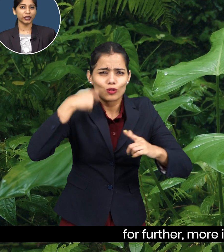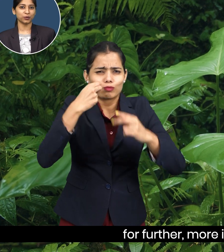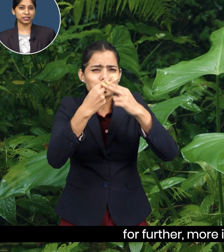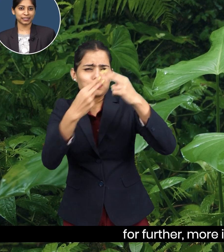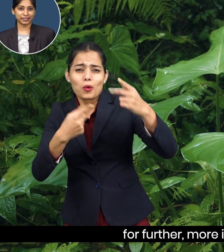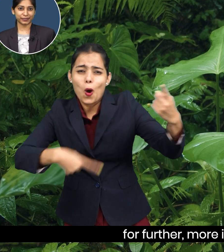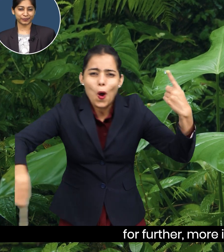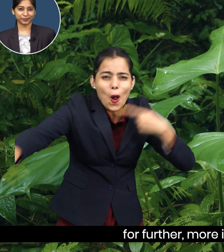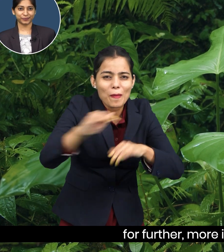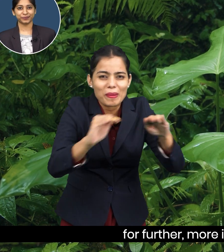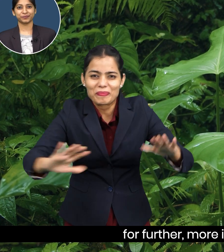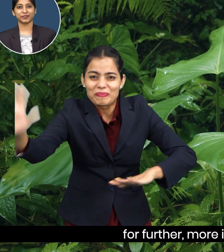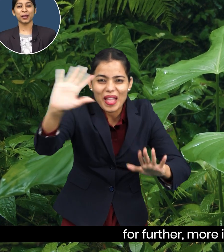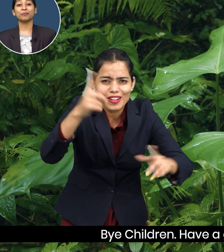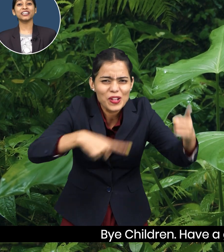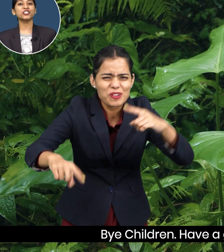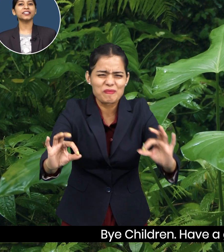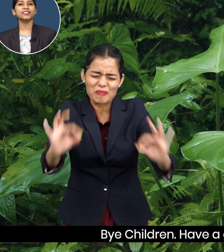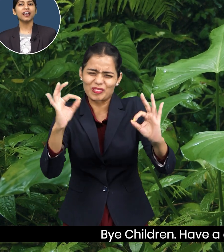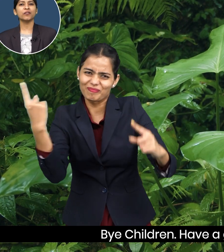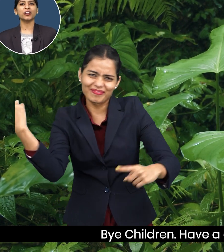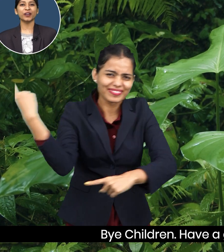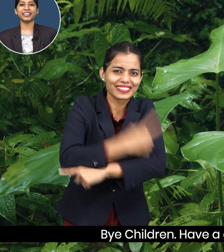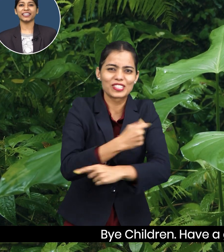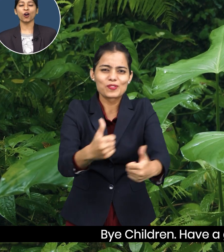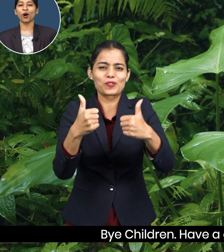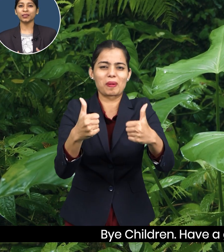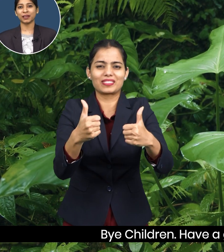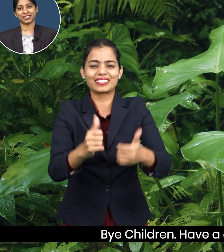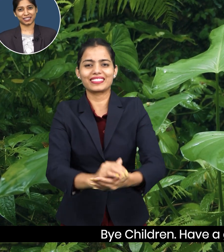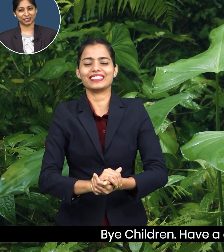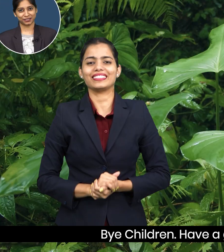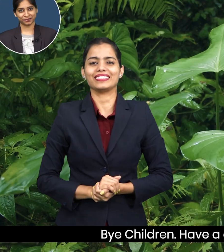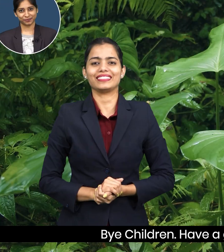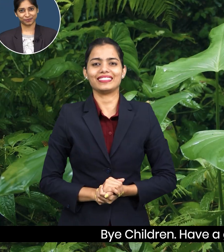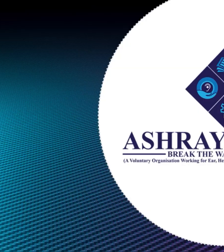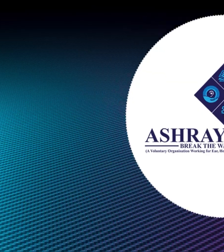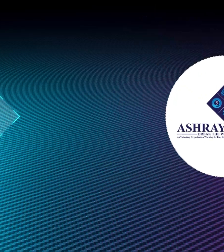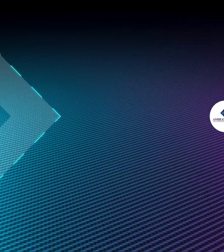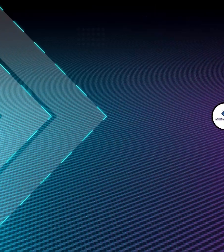interesting videos. Bye children. Have a great day. All the best.